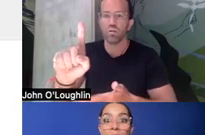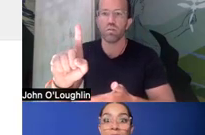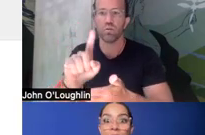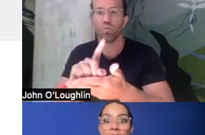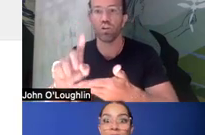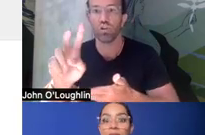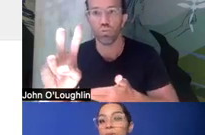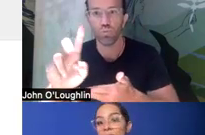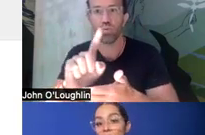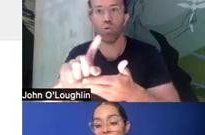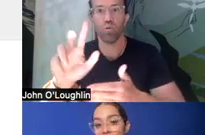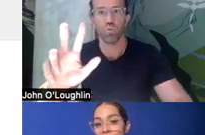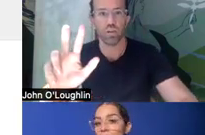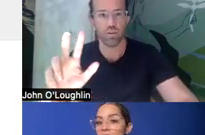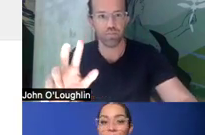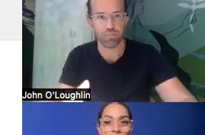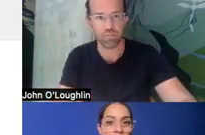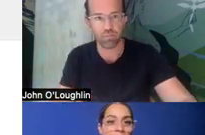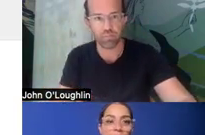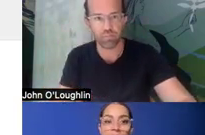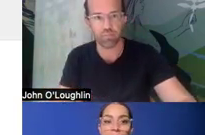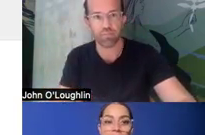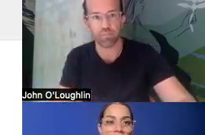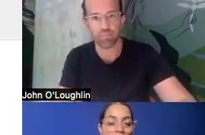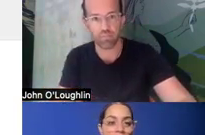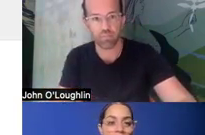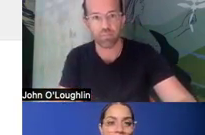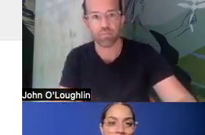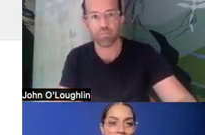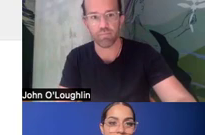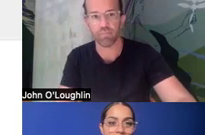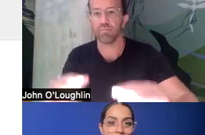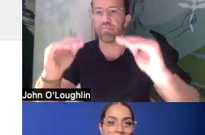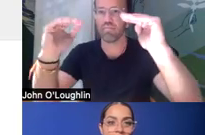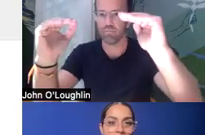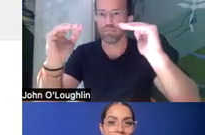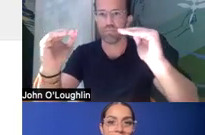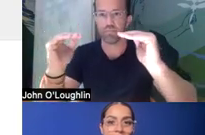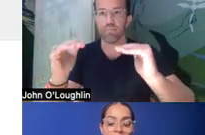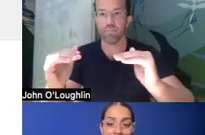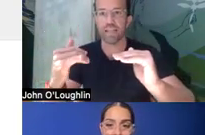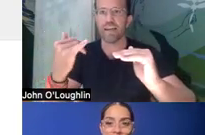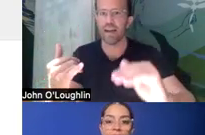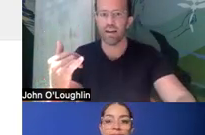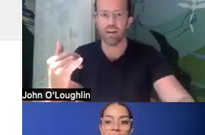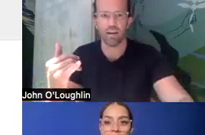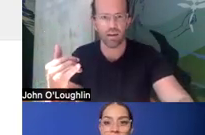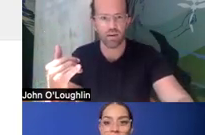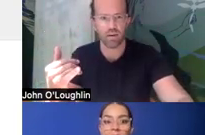you may notice with week 1, week 2, and week 3, they're all listed here.